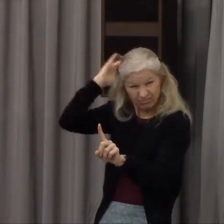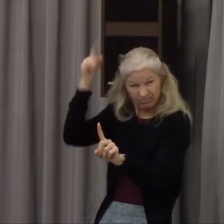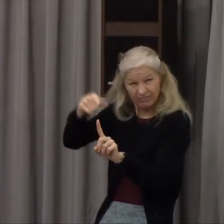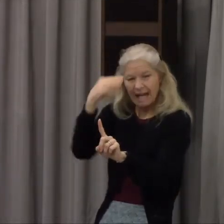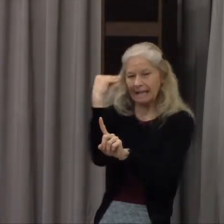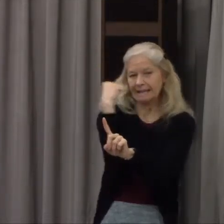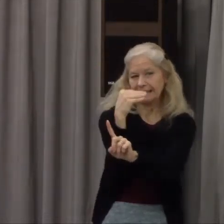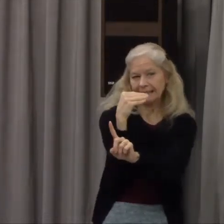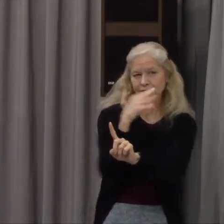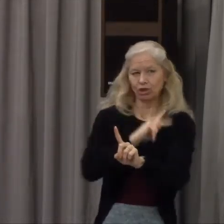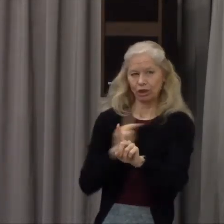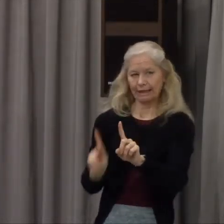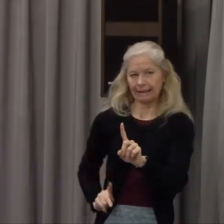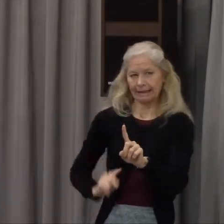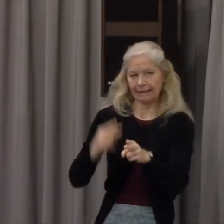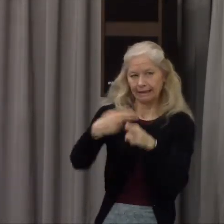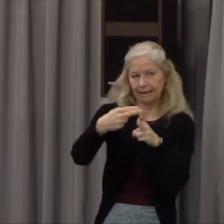commit fornication.